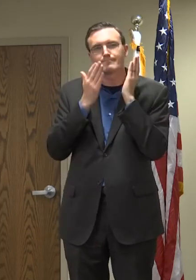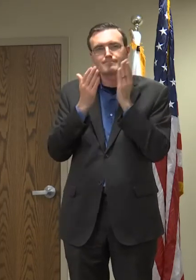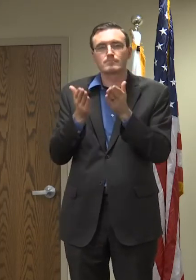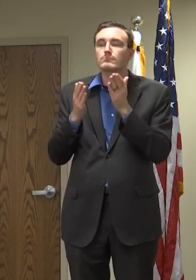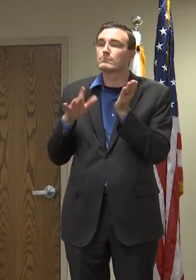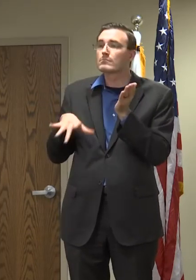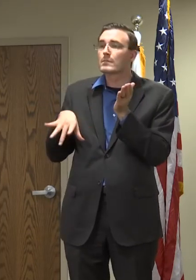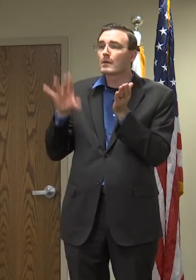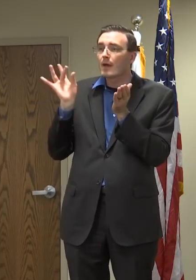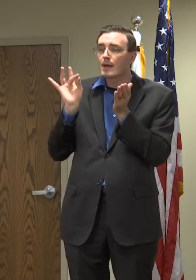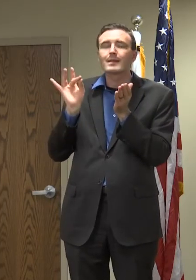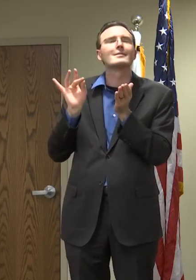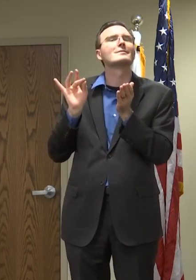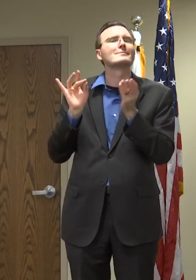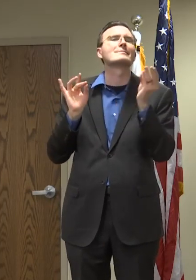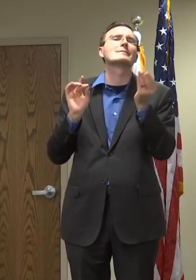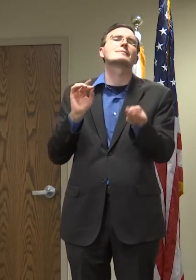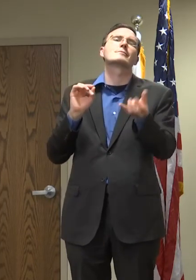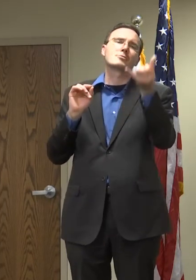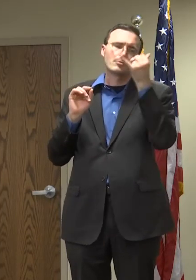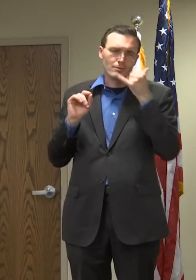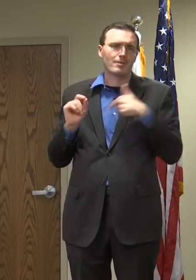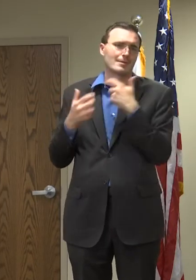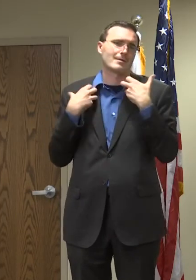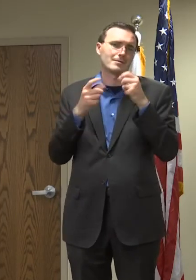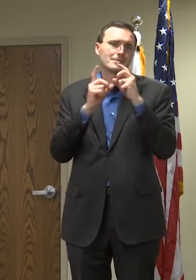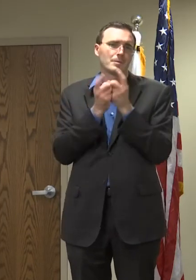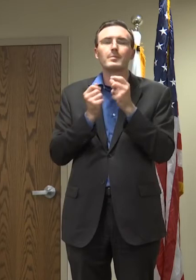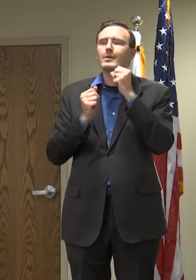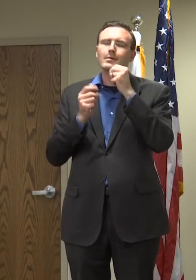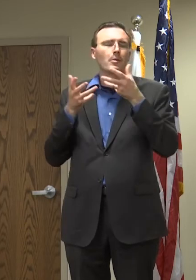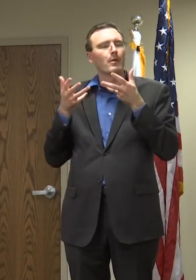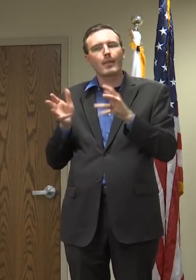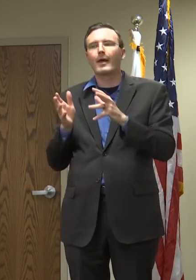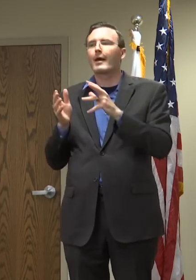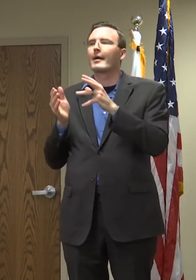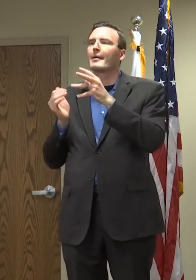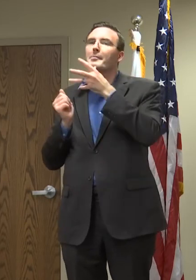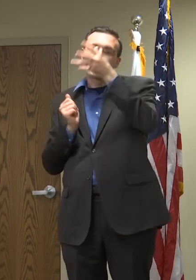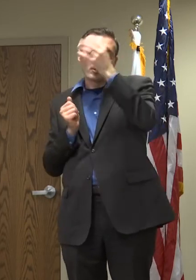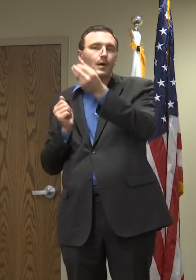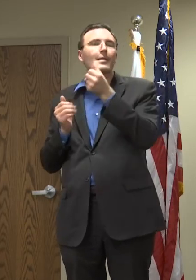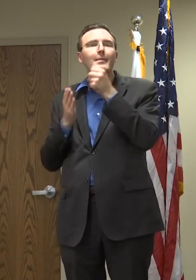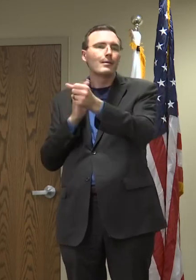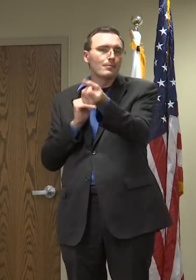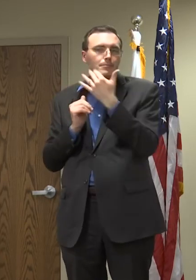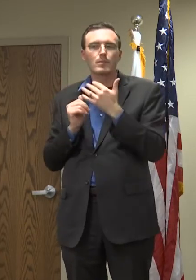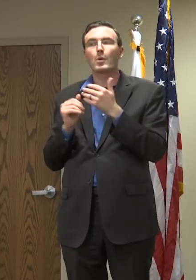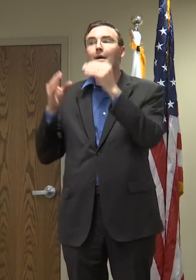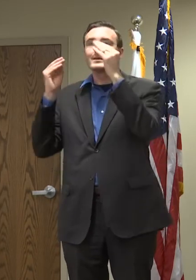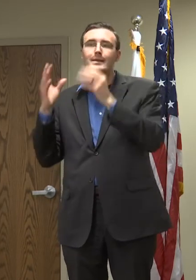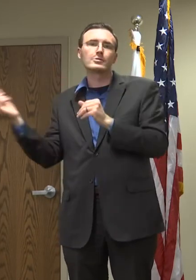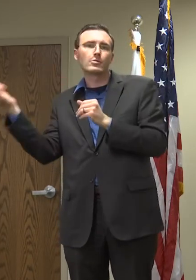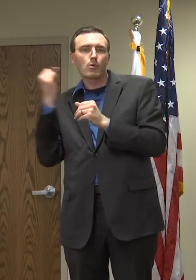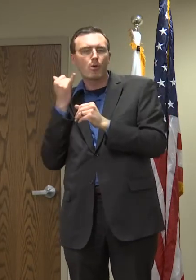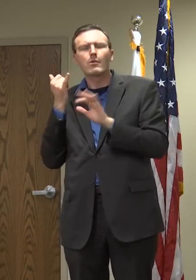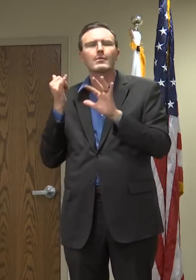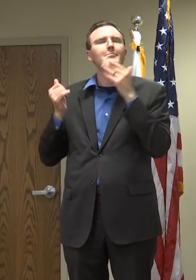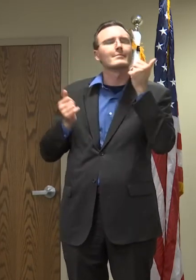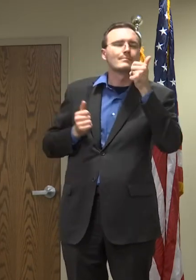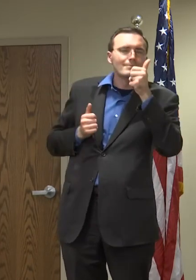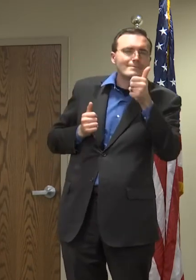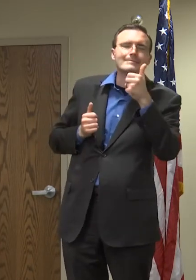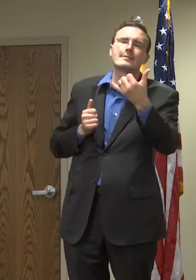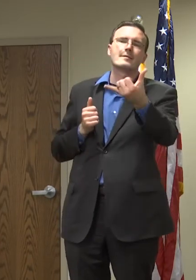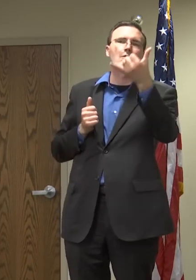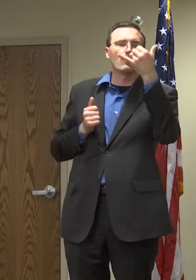let us learn about it on social media or from a parent letter or from a teacher calling into the health department. Let us know, because then we can give you